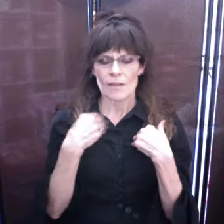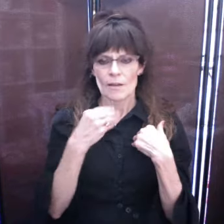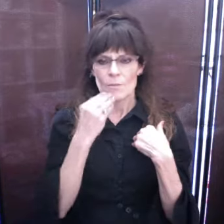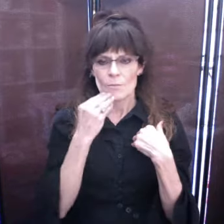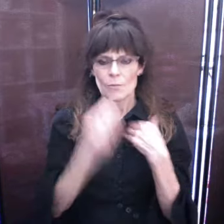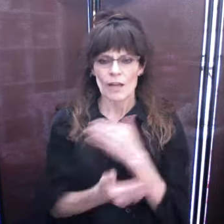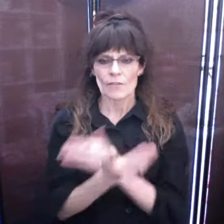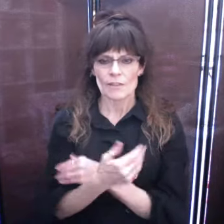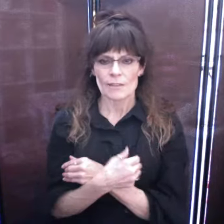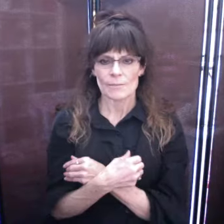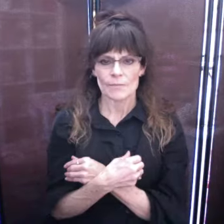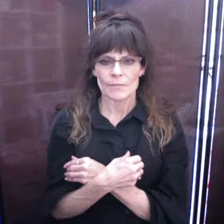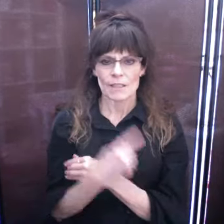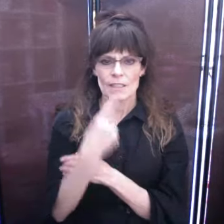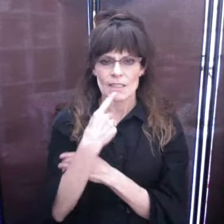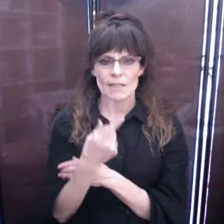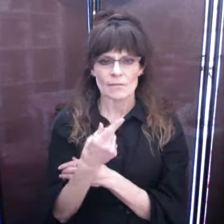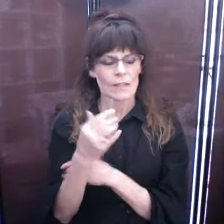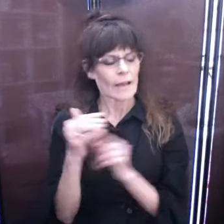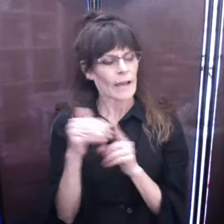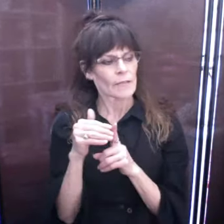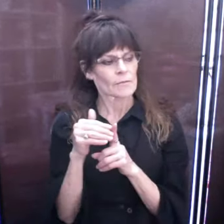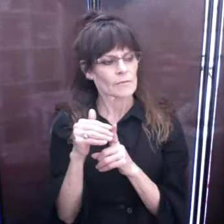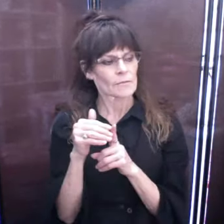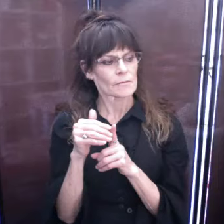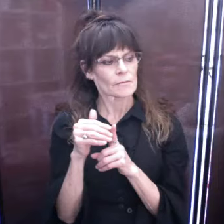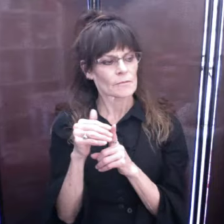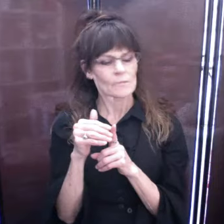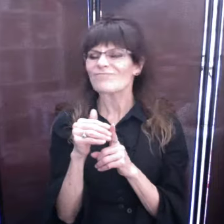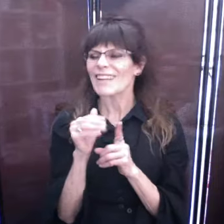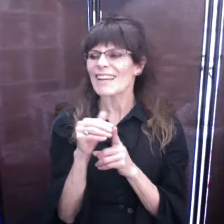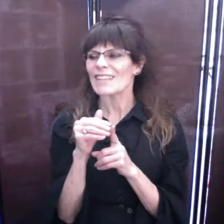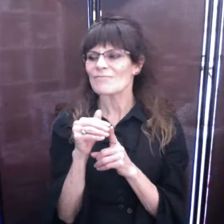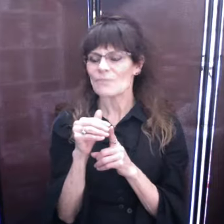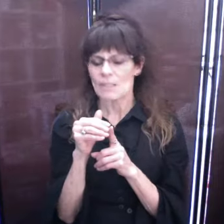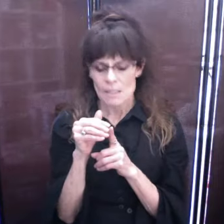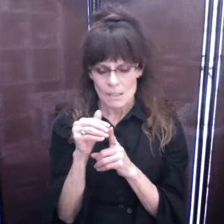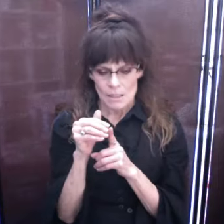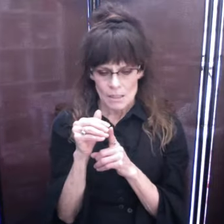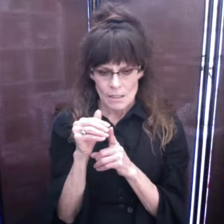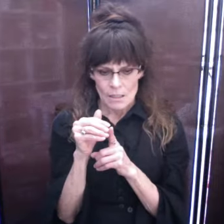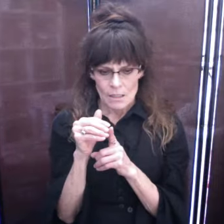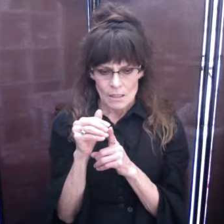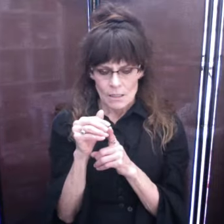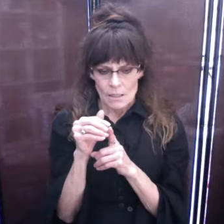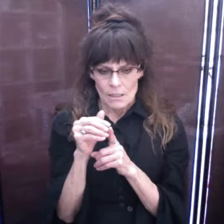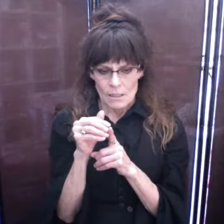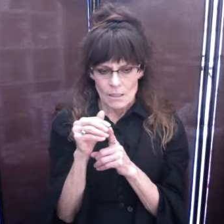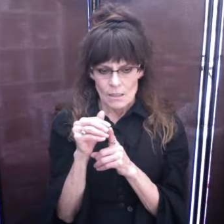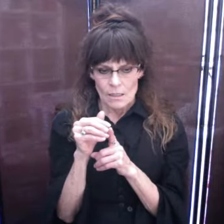morning. And he said, "Hey," I said, "Hey, Dad, I owe you about 6,000, and